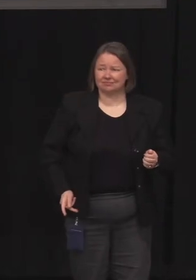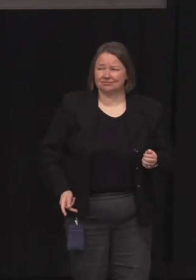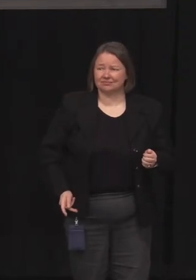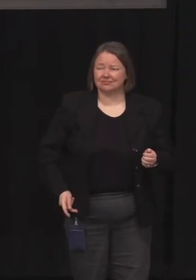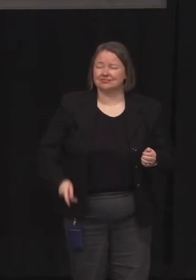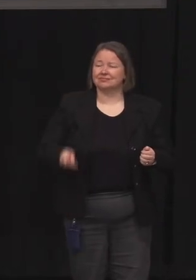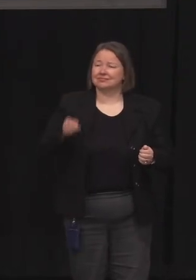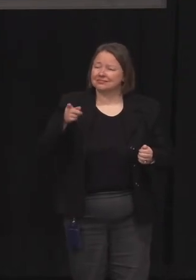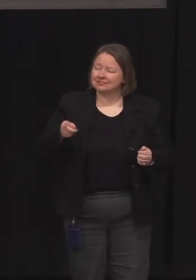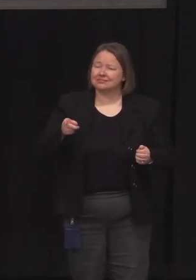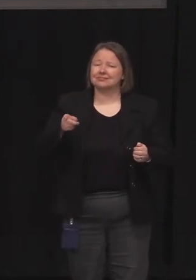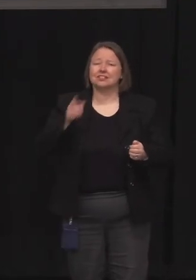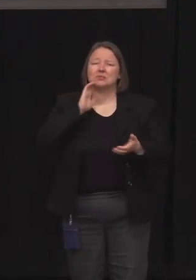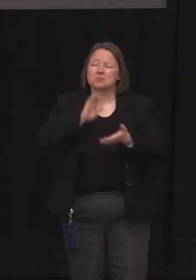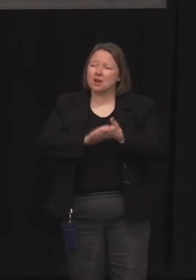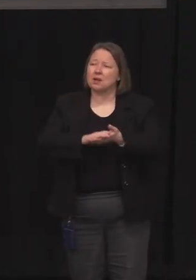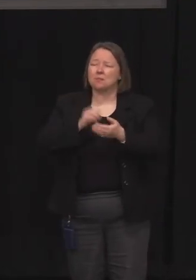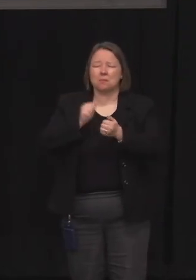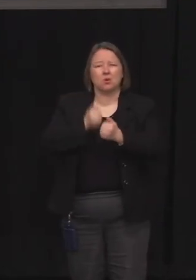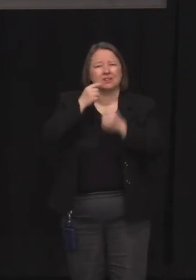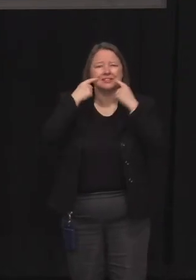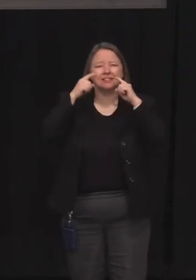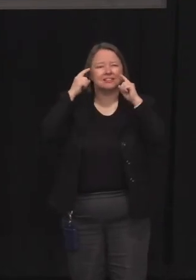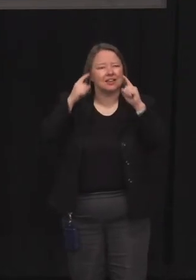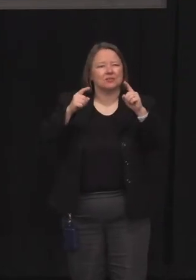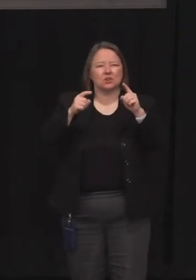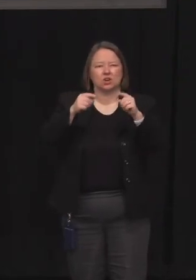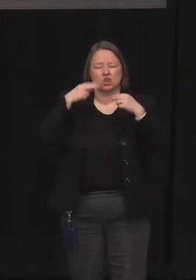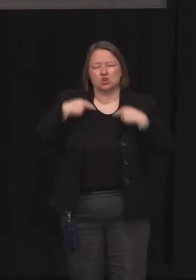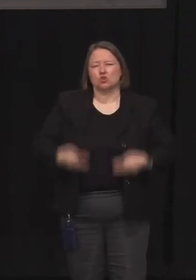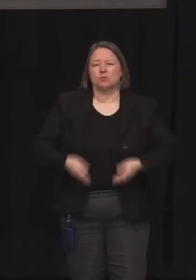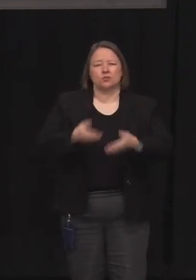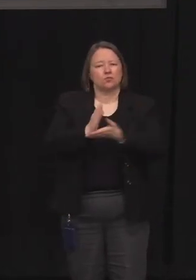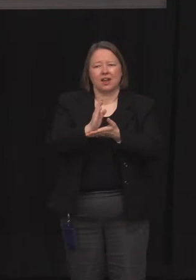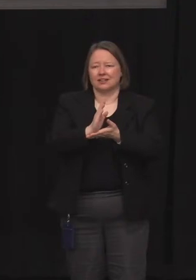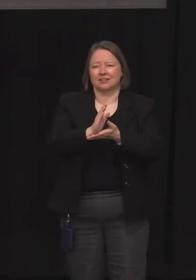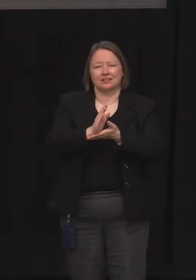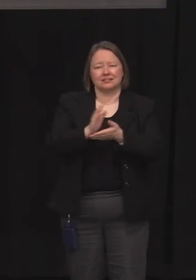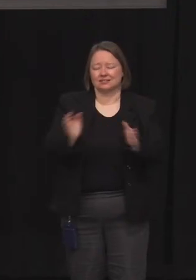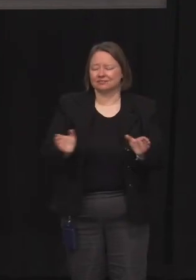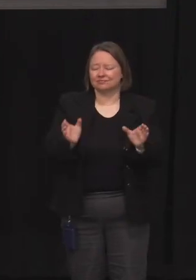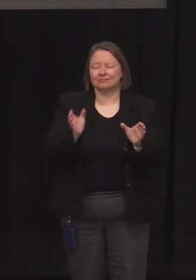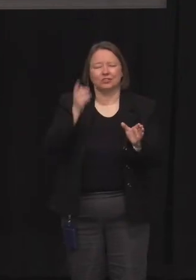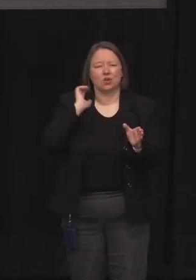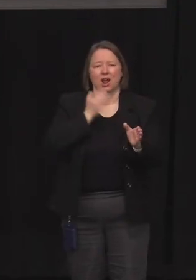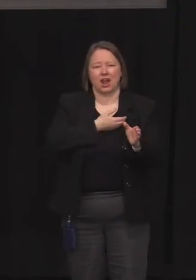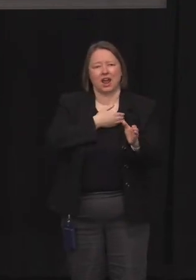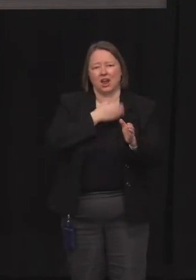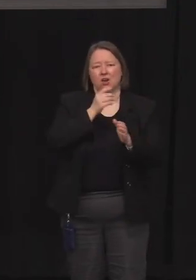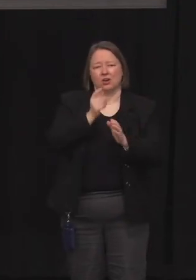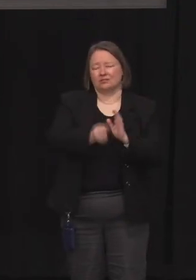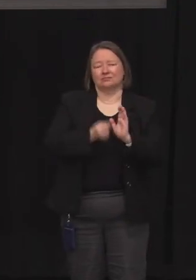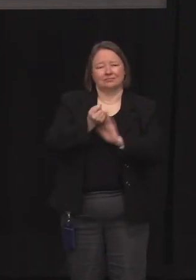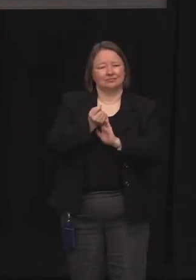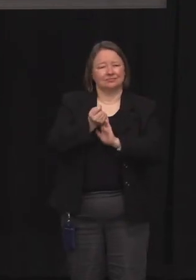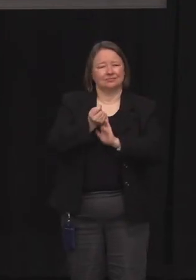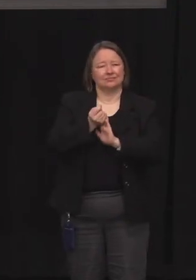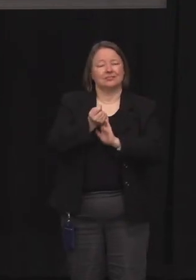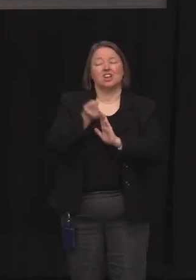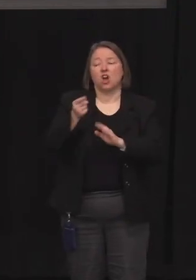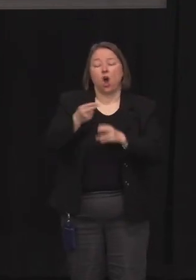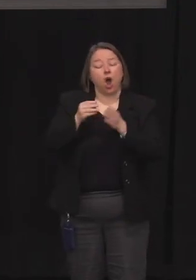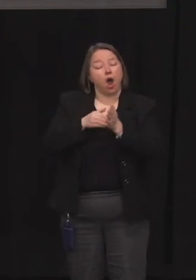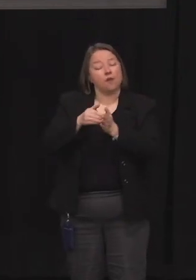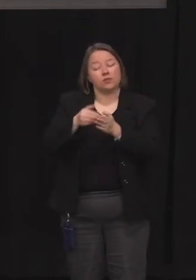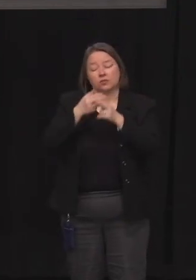greatest and most successful human rights drive of our era. While she lived, she was most often referred to as a